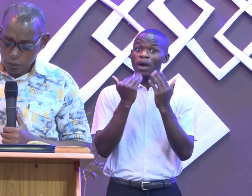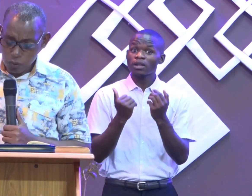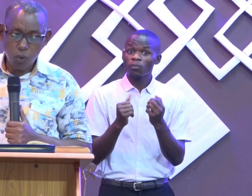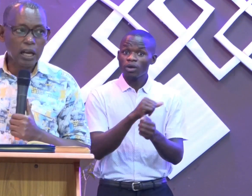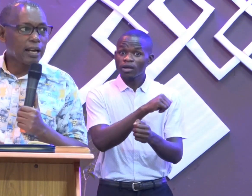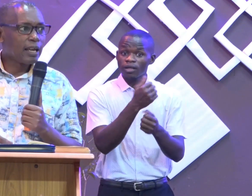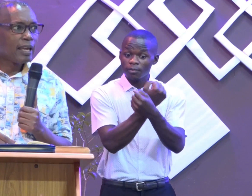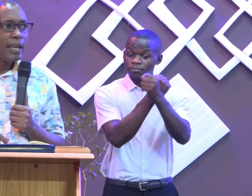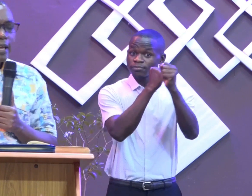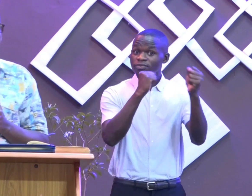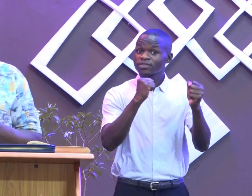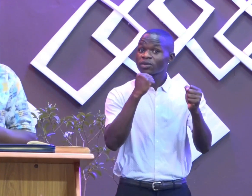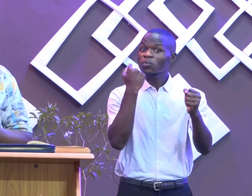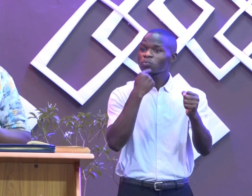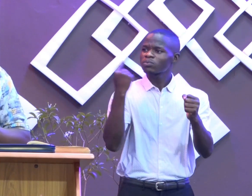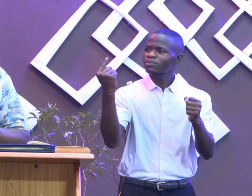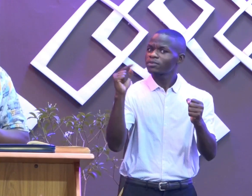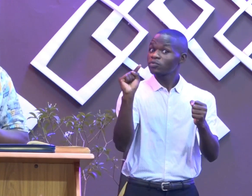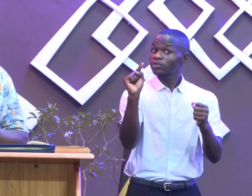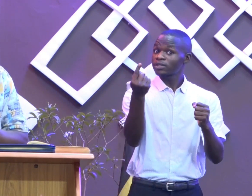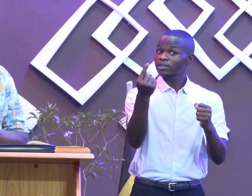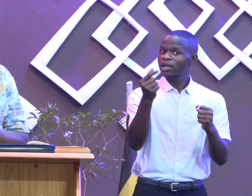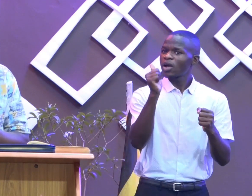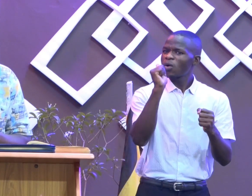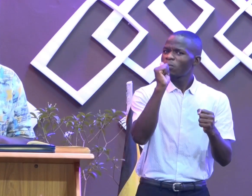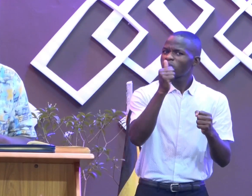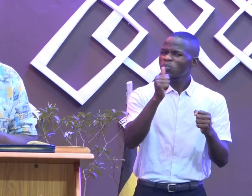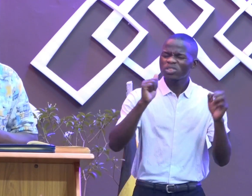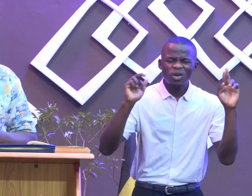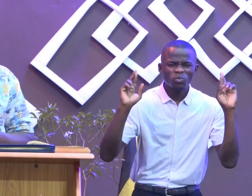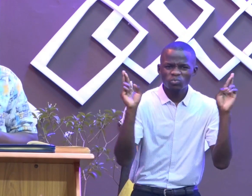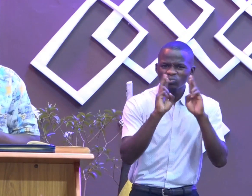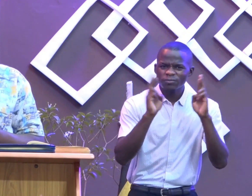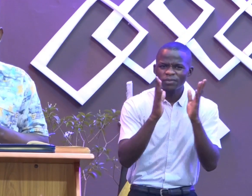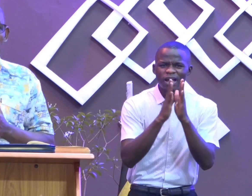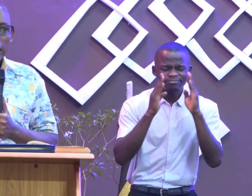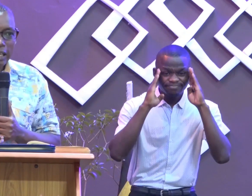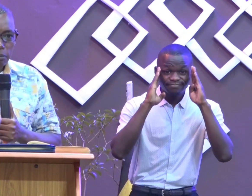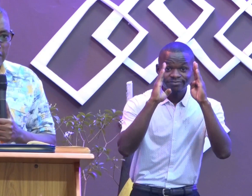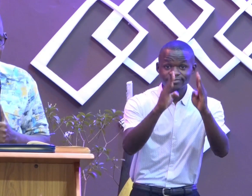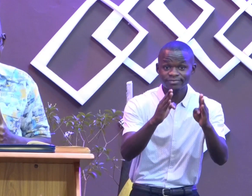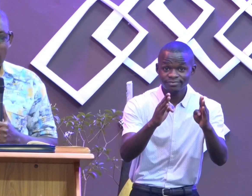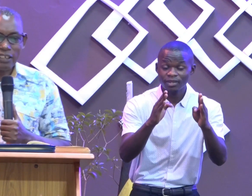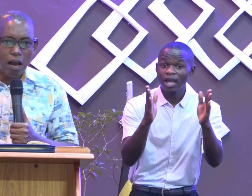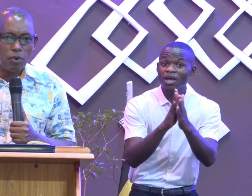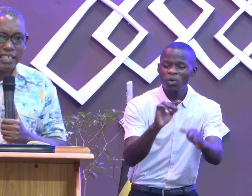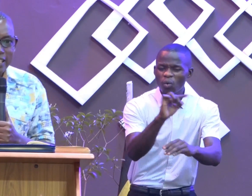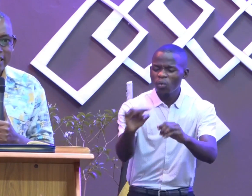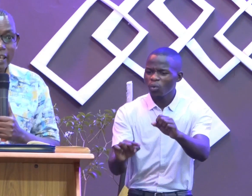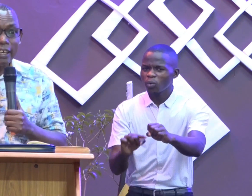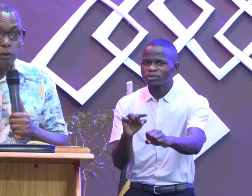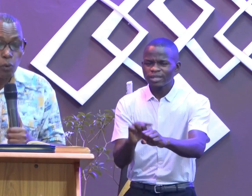abalokola abatusoka. Now this first born again. Bali bakalative. They were so determined. Nga buli kiseera